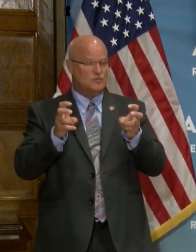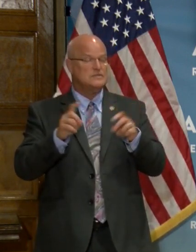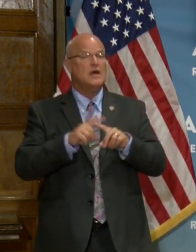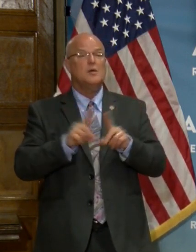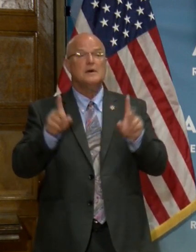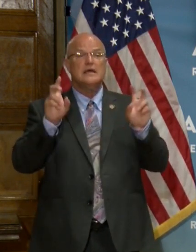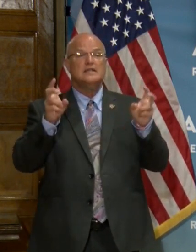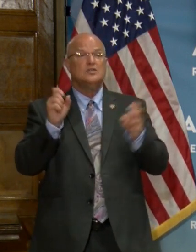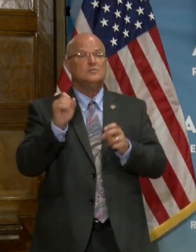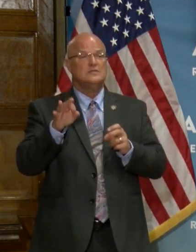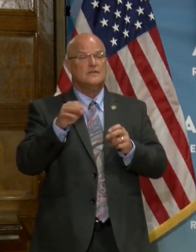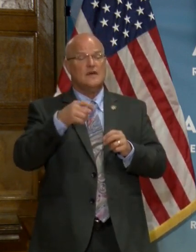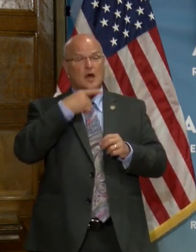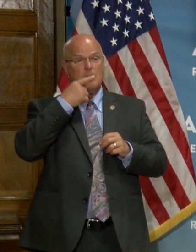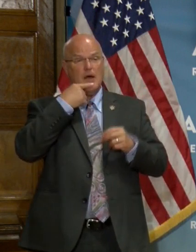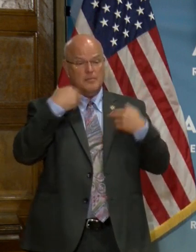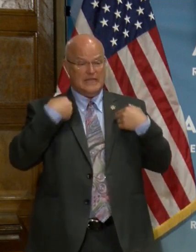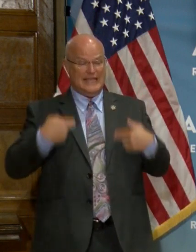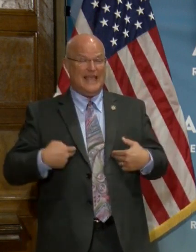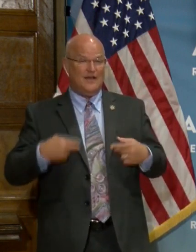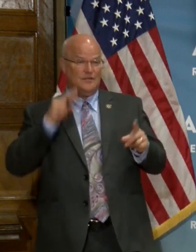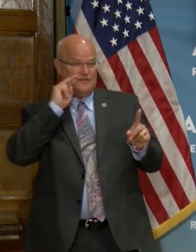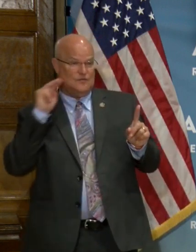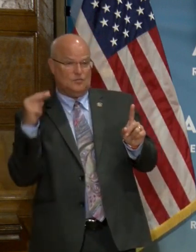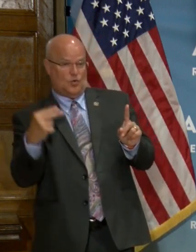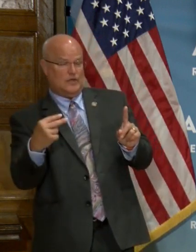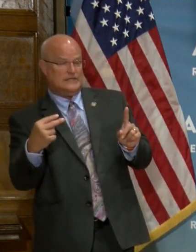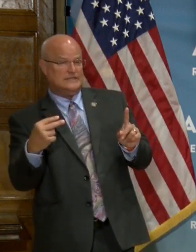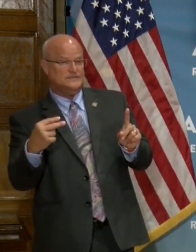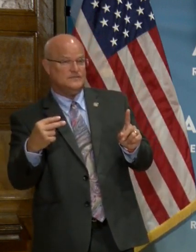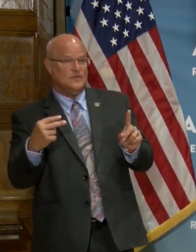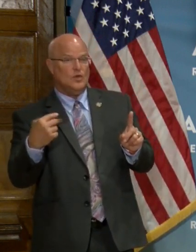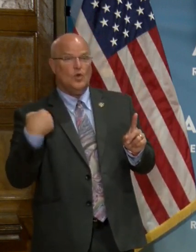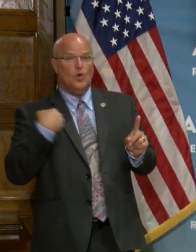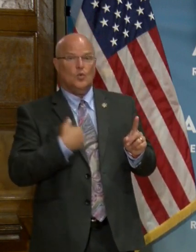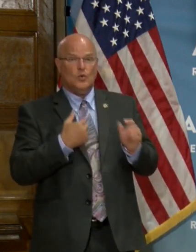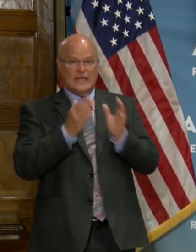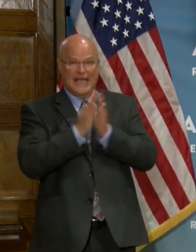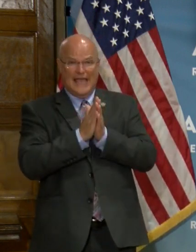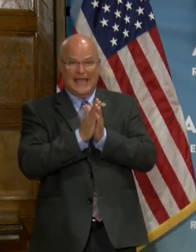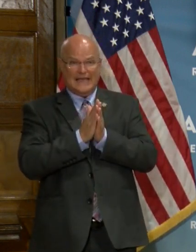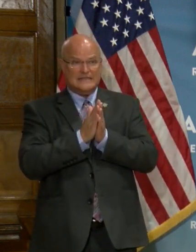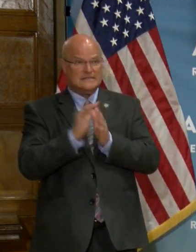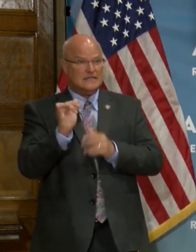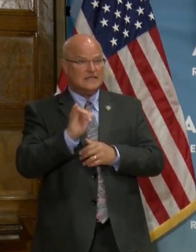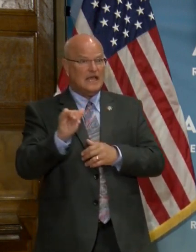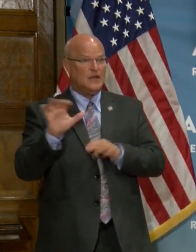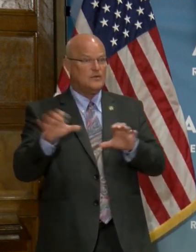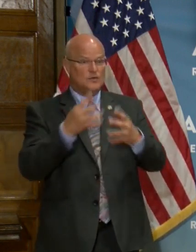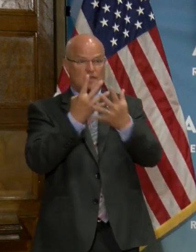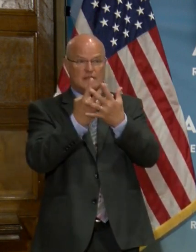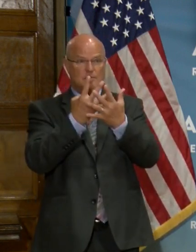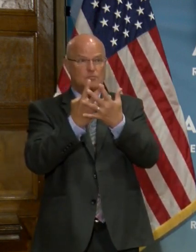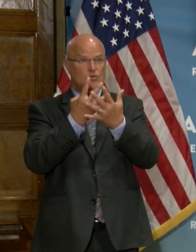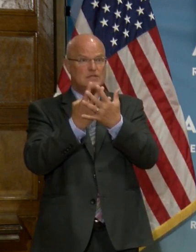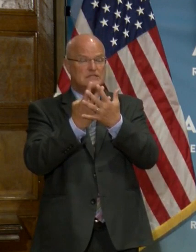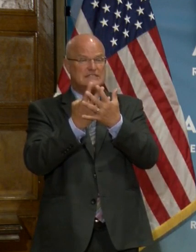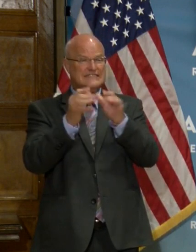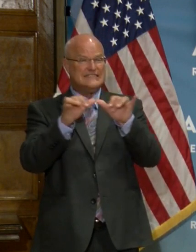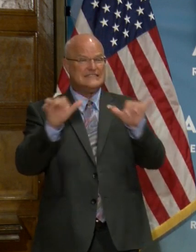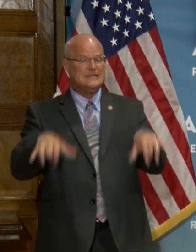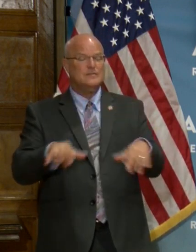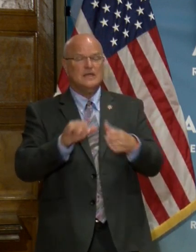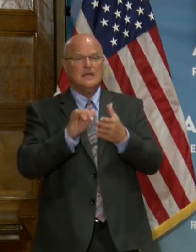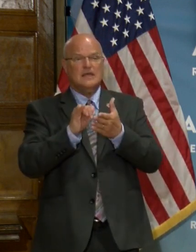But in terms of a public health standpoint, we ask them, just like we do in the prison